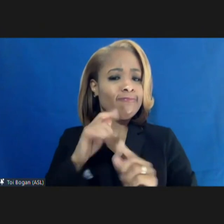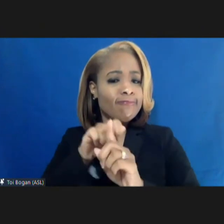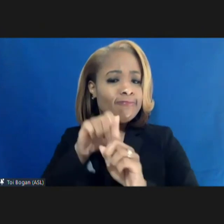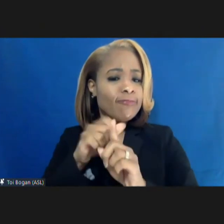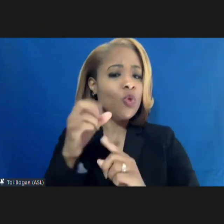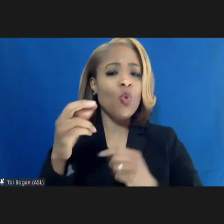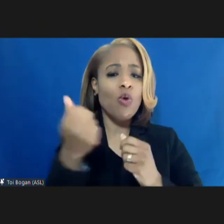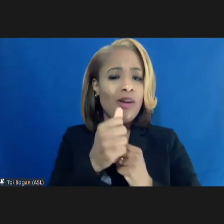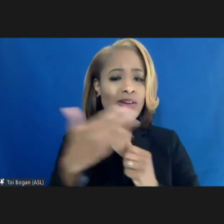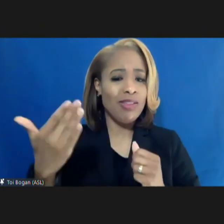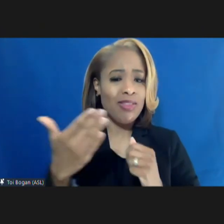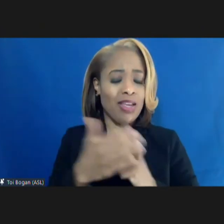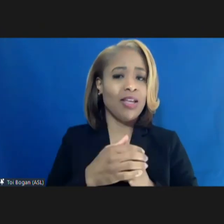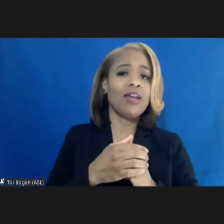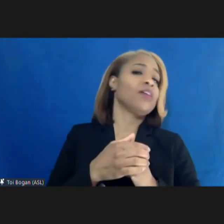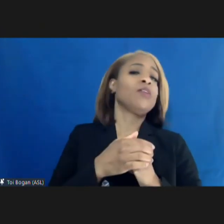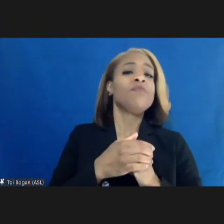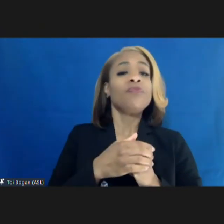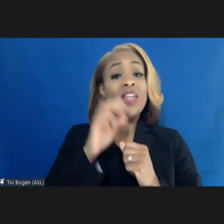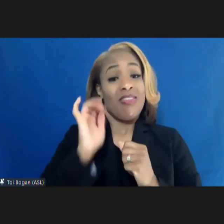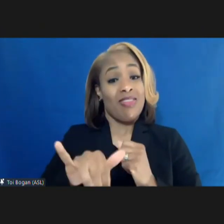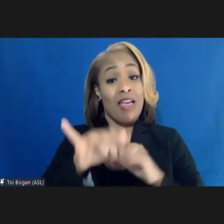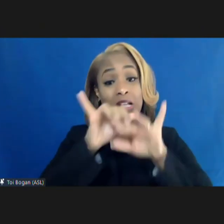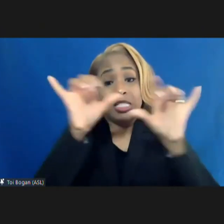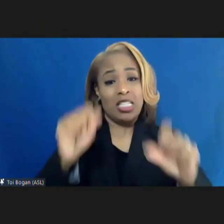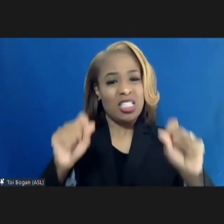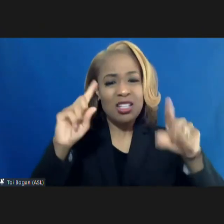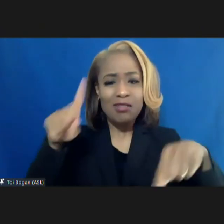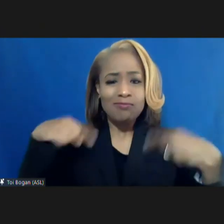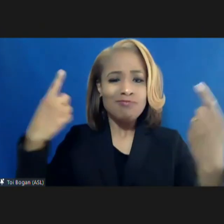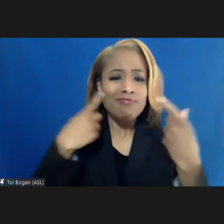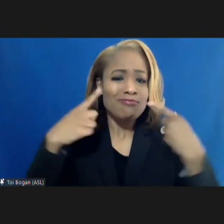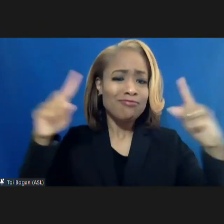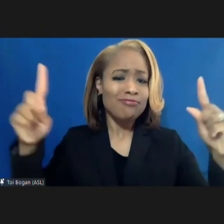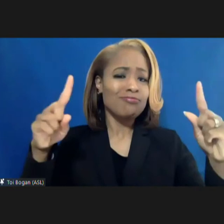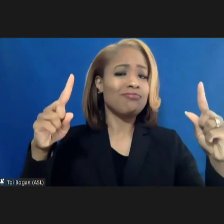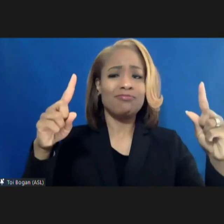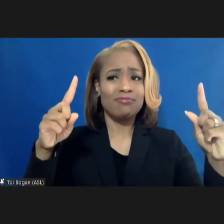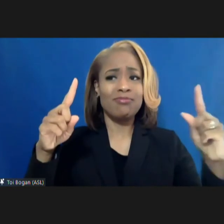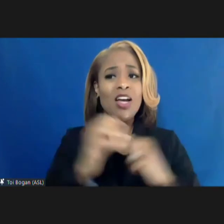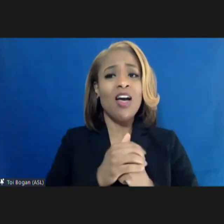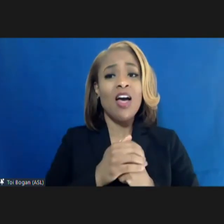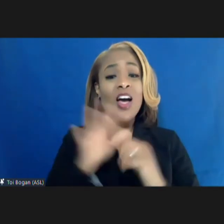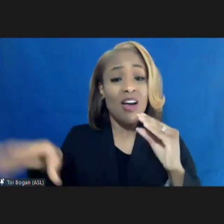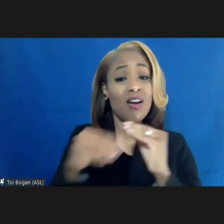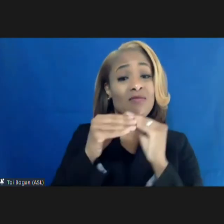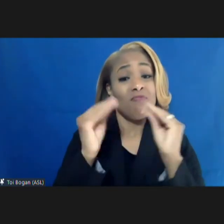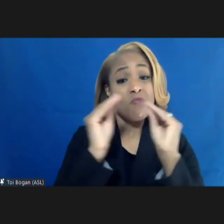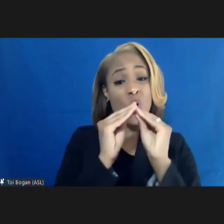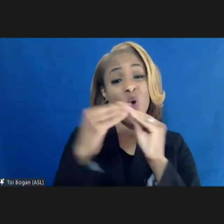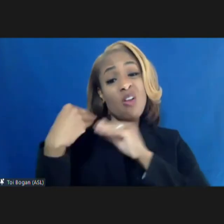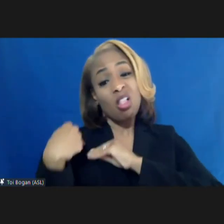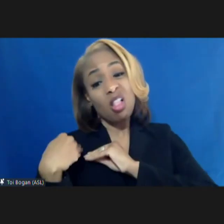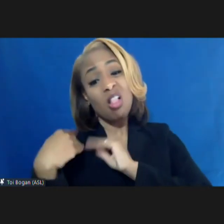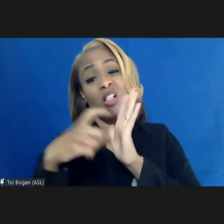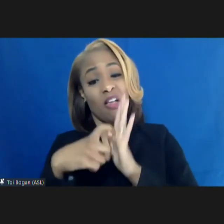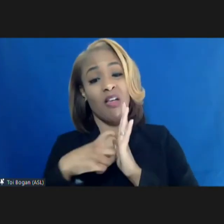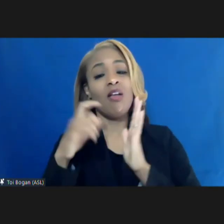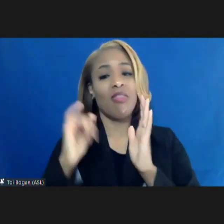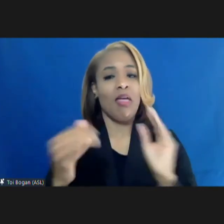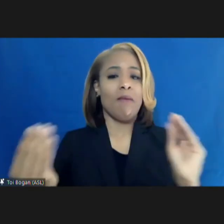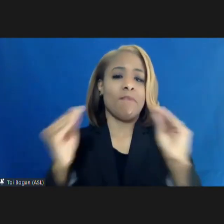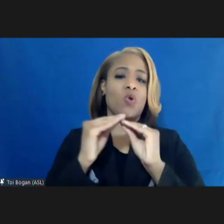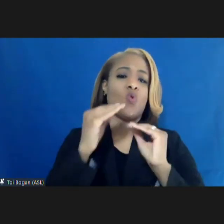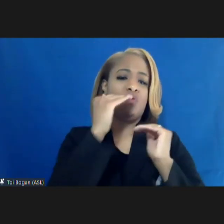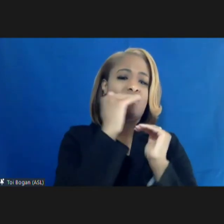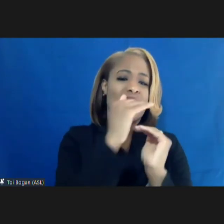question about the signature match. That system has worked just fine. Additional requirements or overly restrictive matching